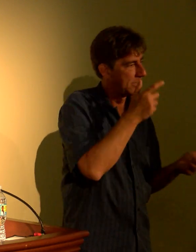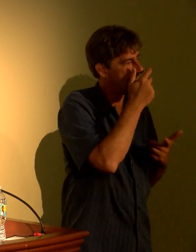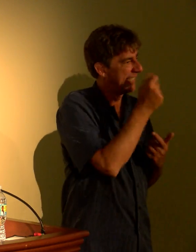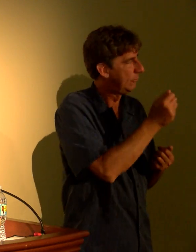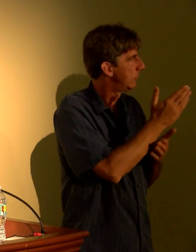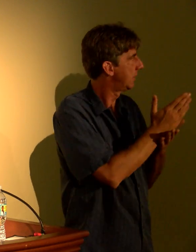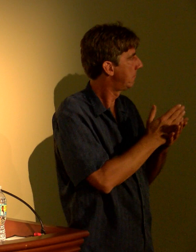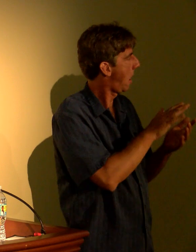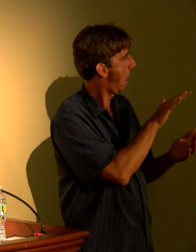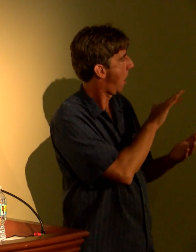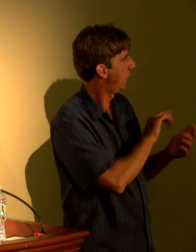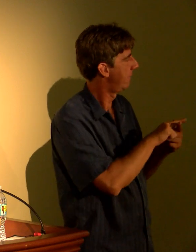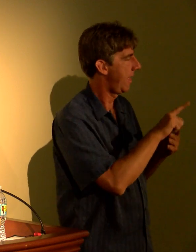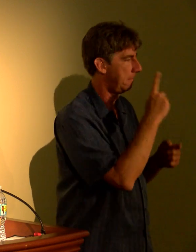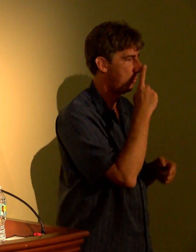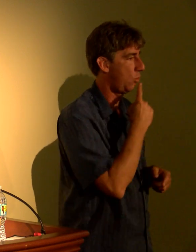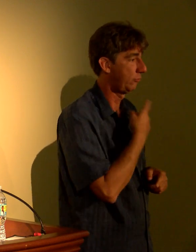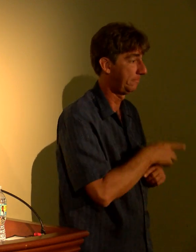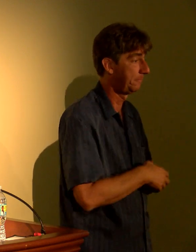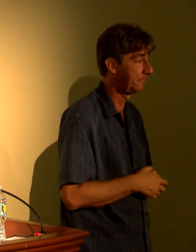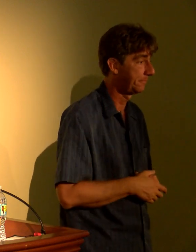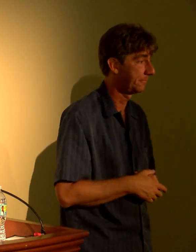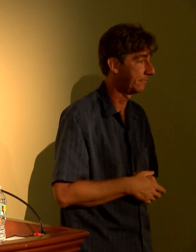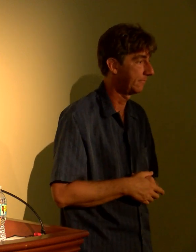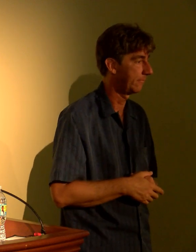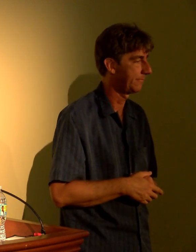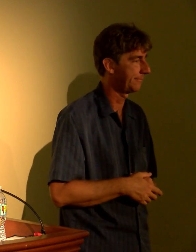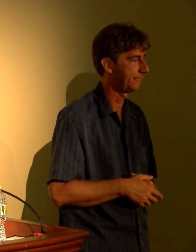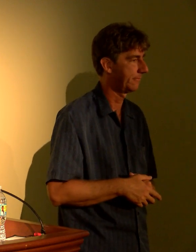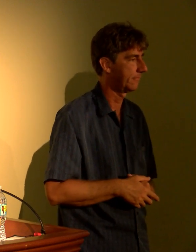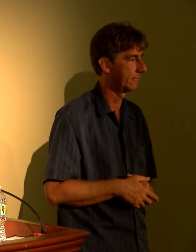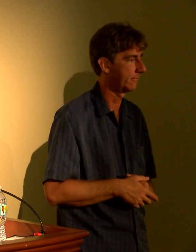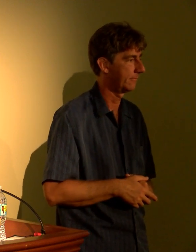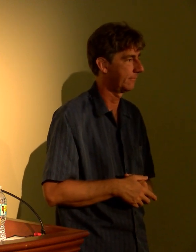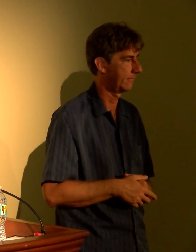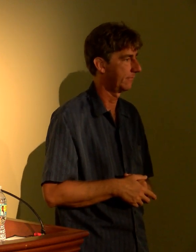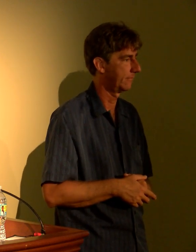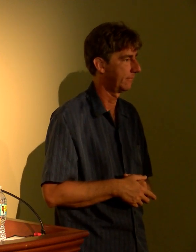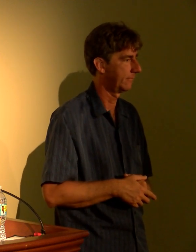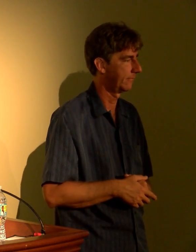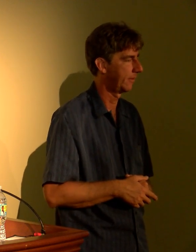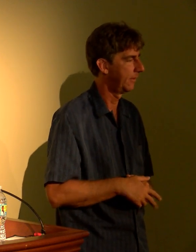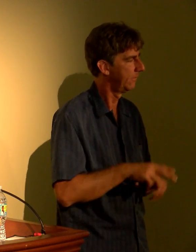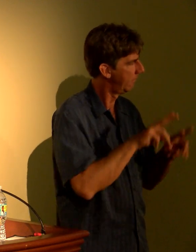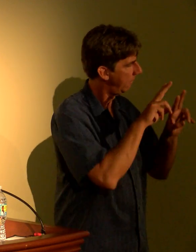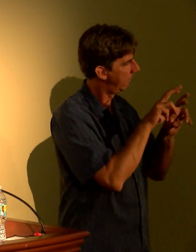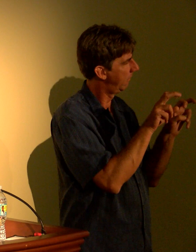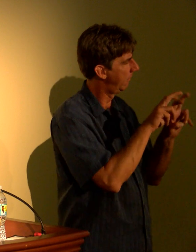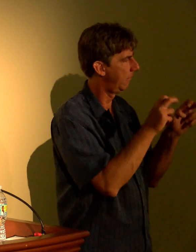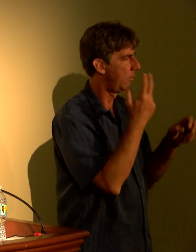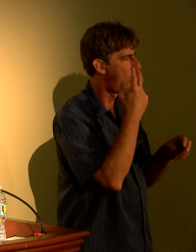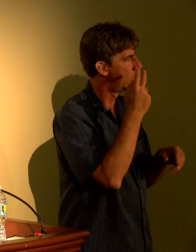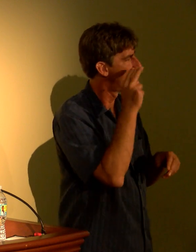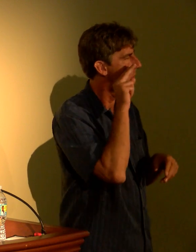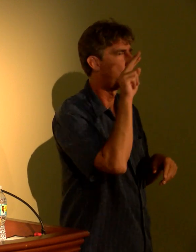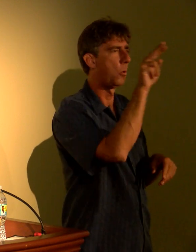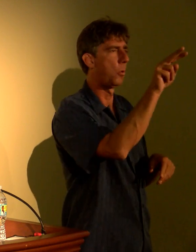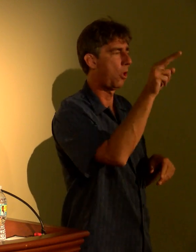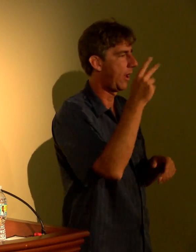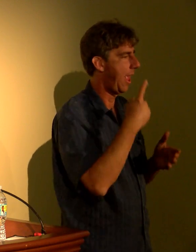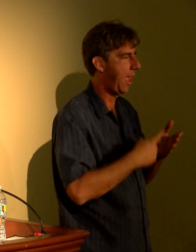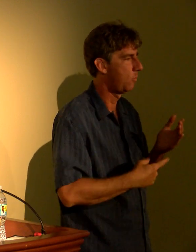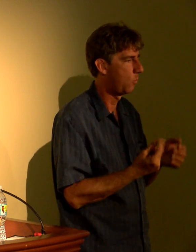this portrait that that one tends to reflect upon when viewing it in person time and time